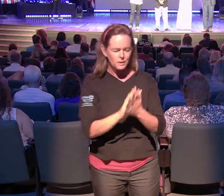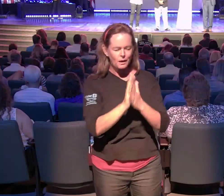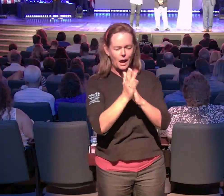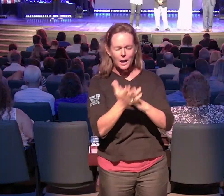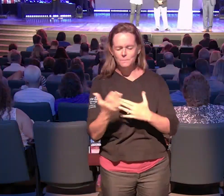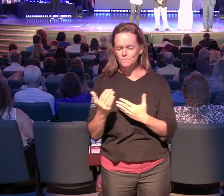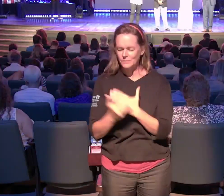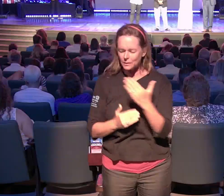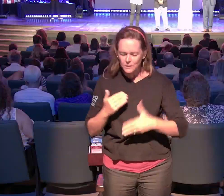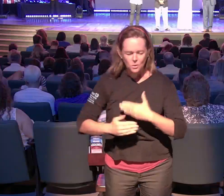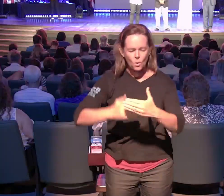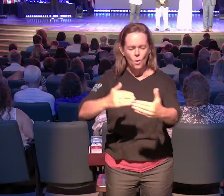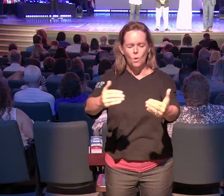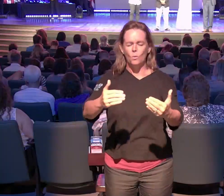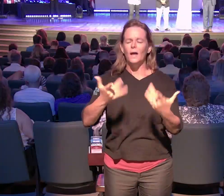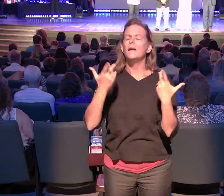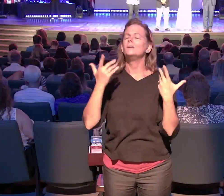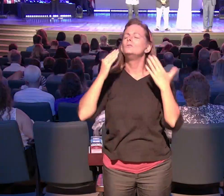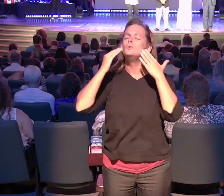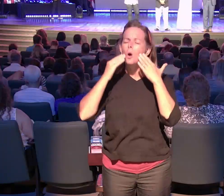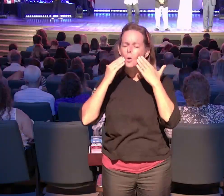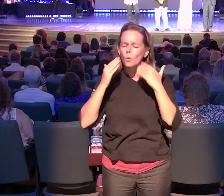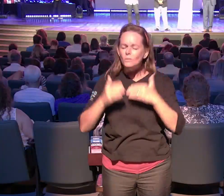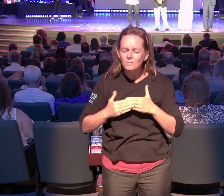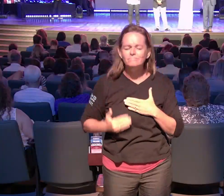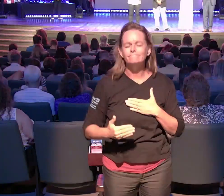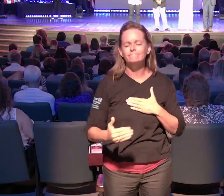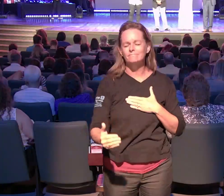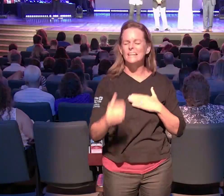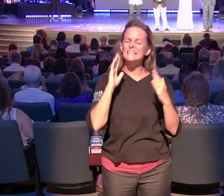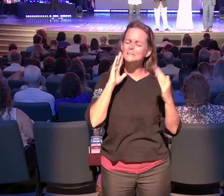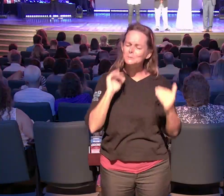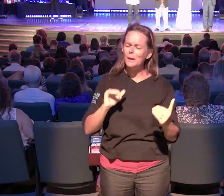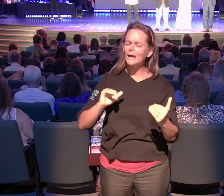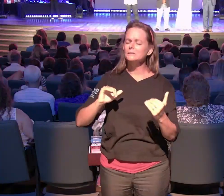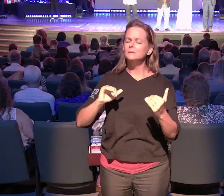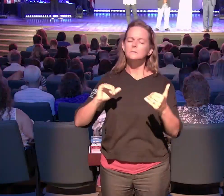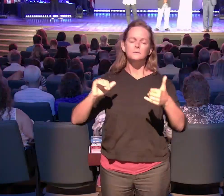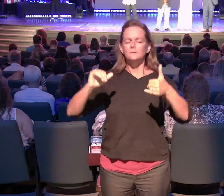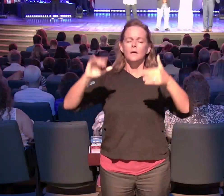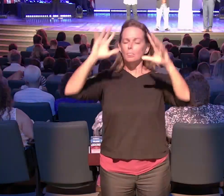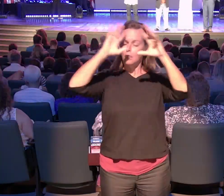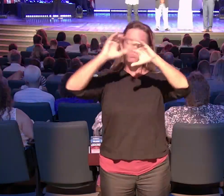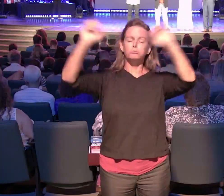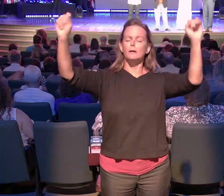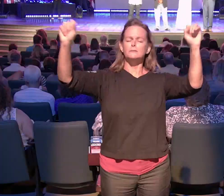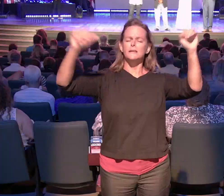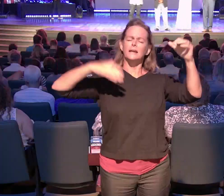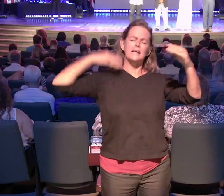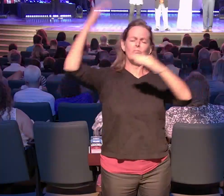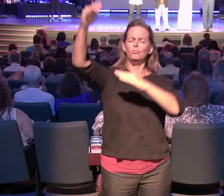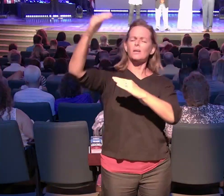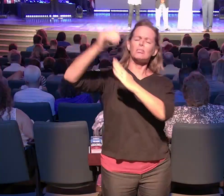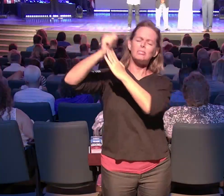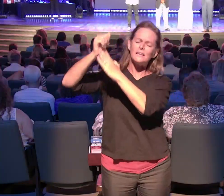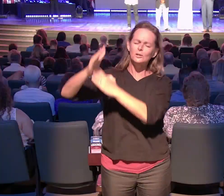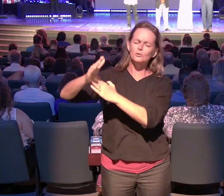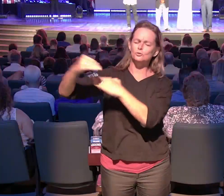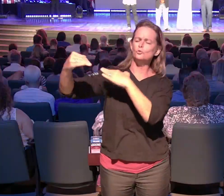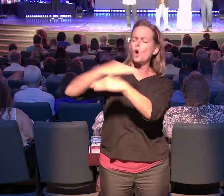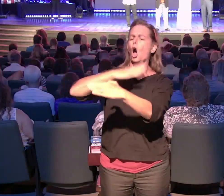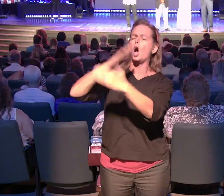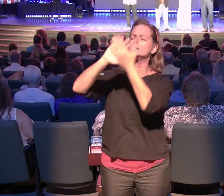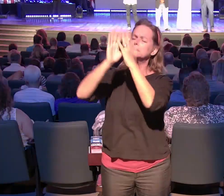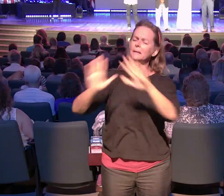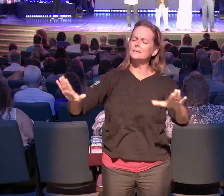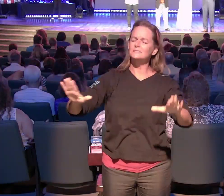and your feet. I pray, God, that you would help us to no longer expect peace to come from the top down, but God, that you would ignite in our hearts